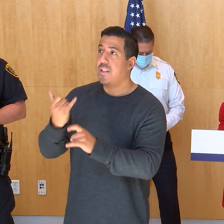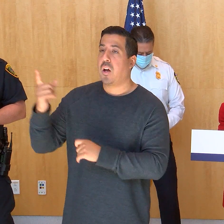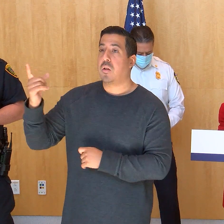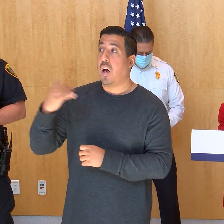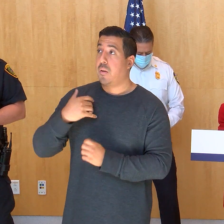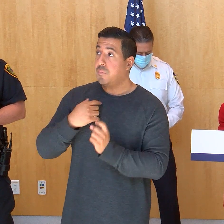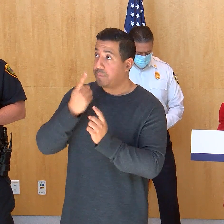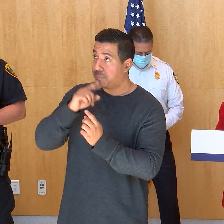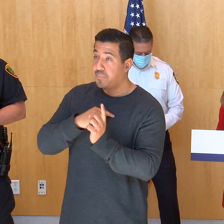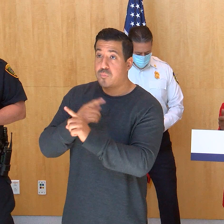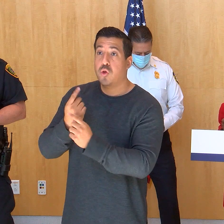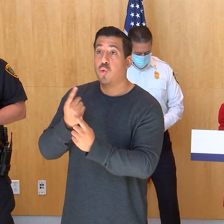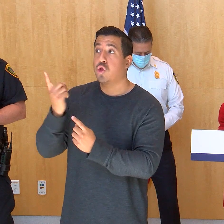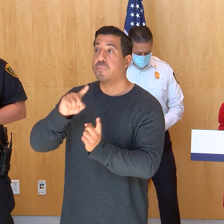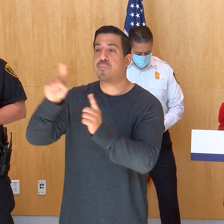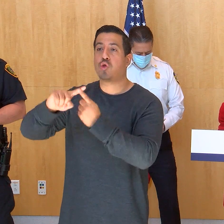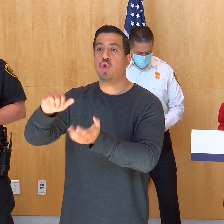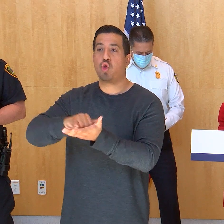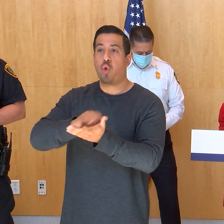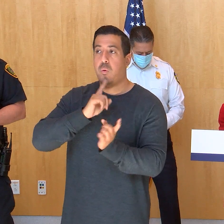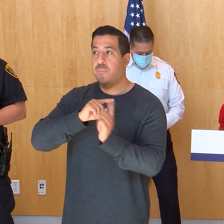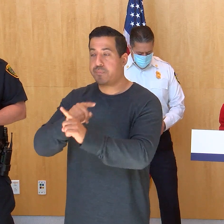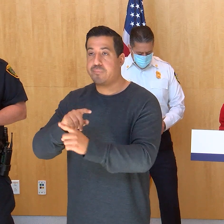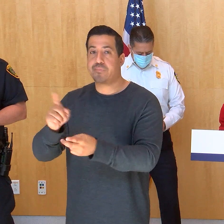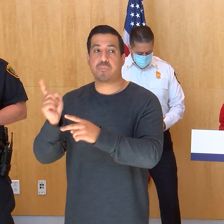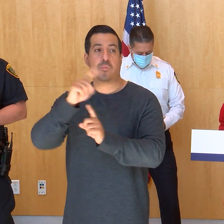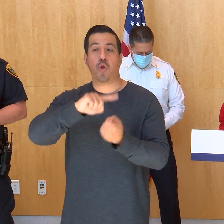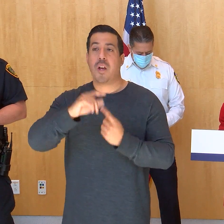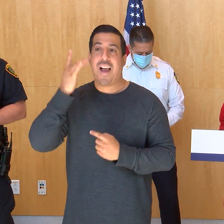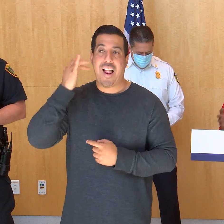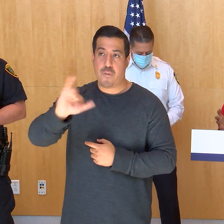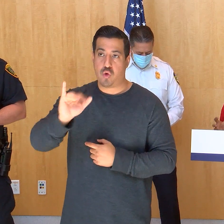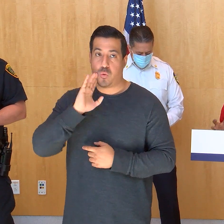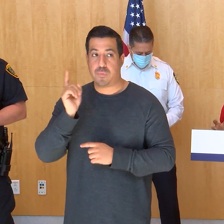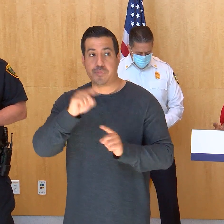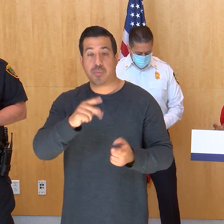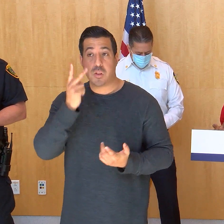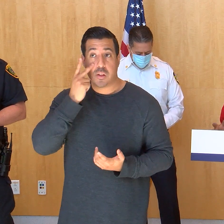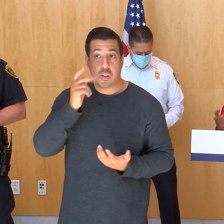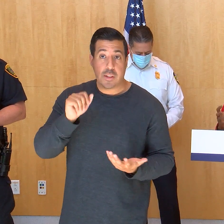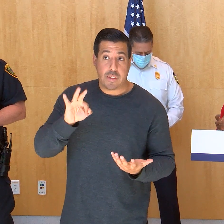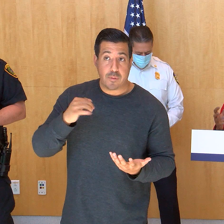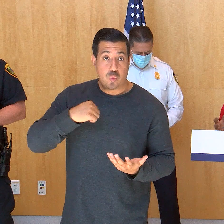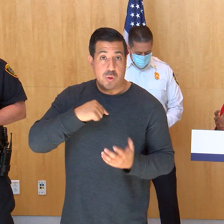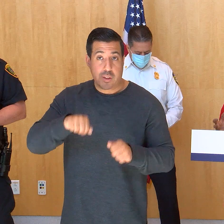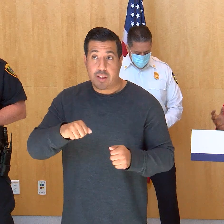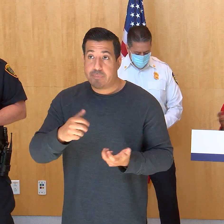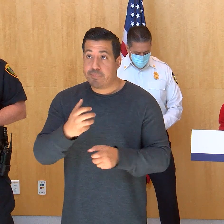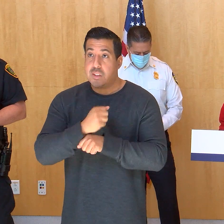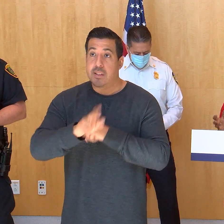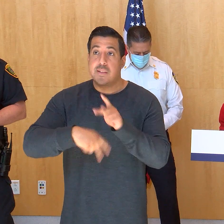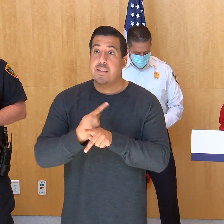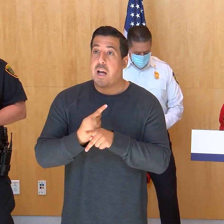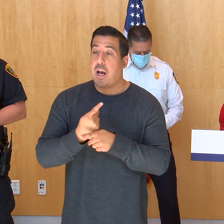I asked, which is they're going to go to New York, they're going to go to California, and try to see whether or not we can get any